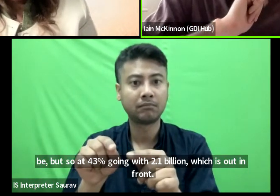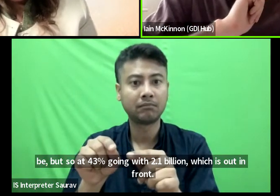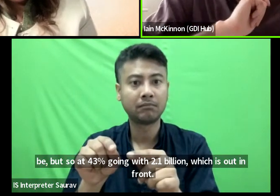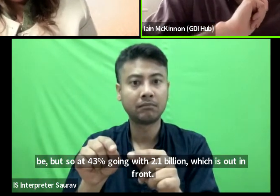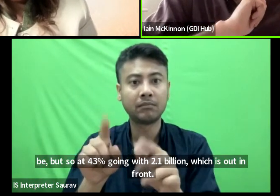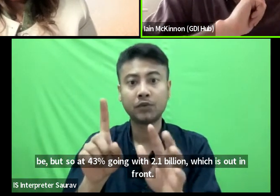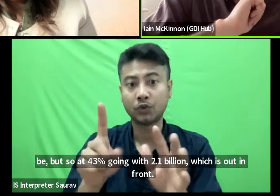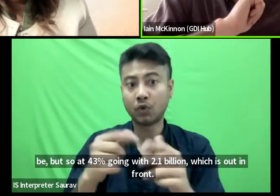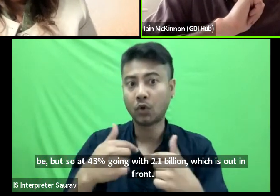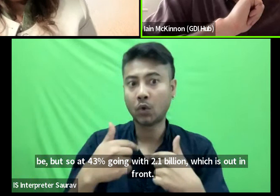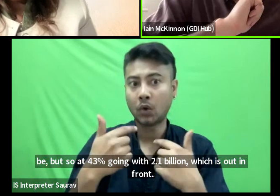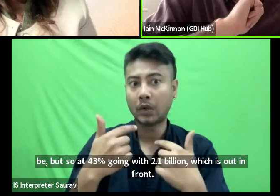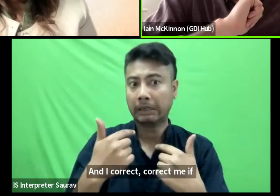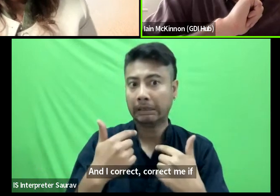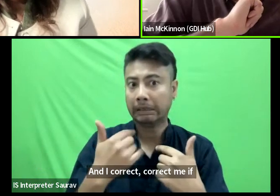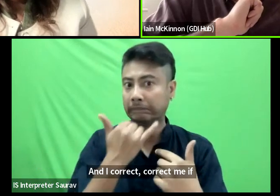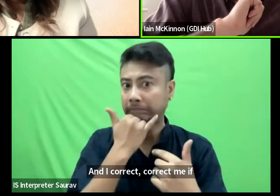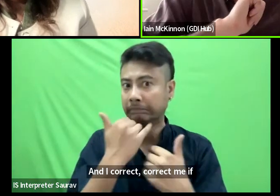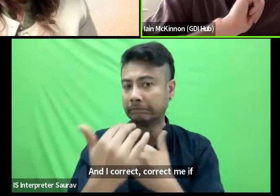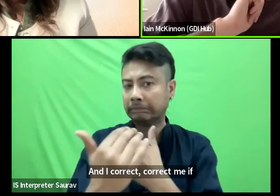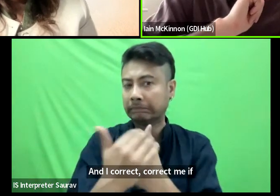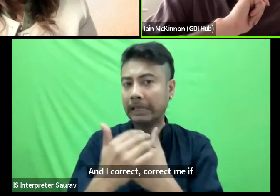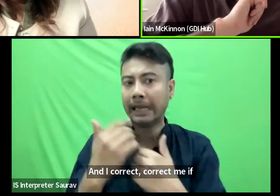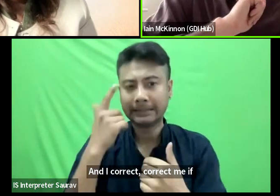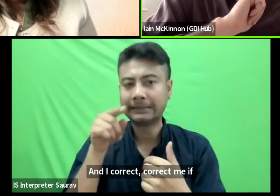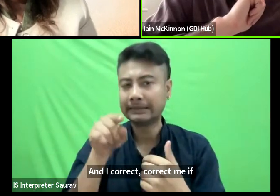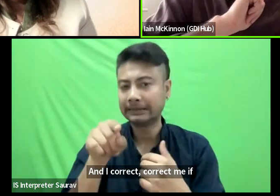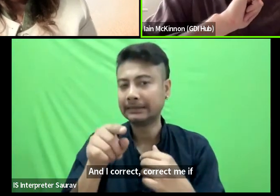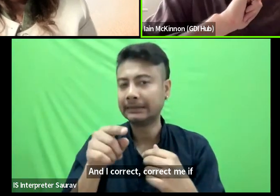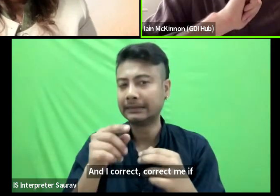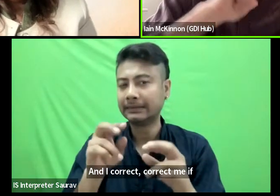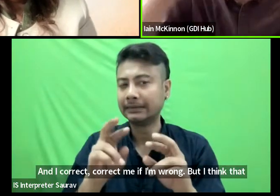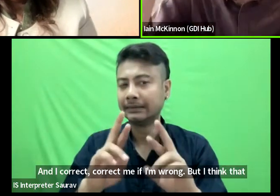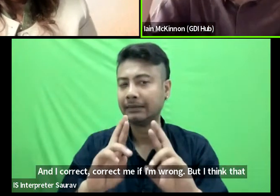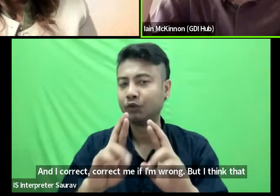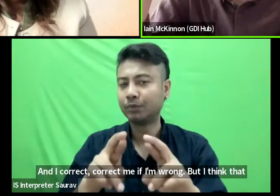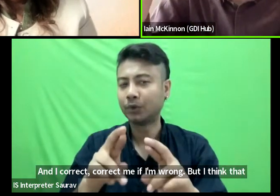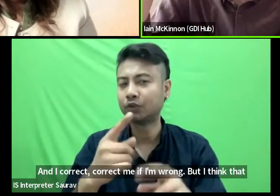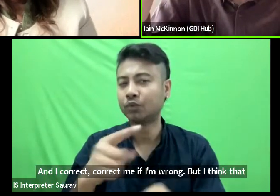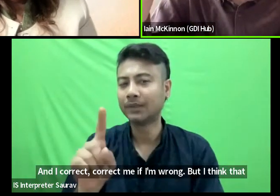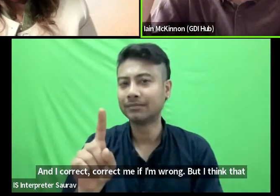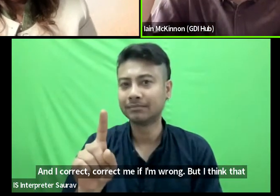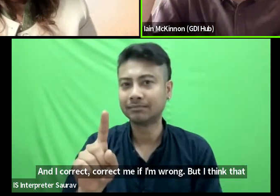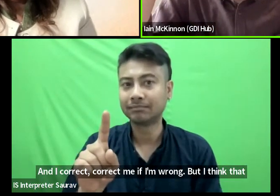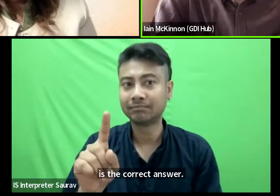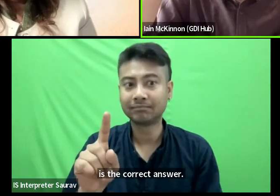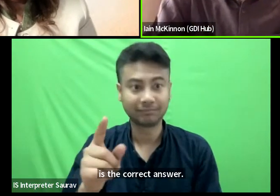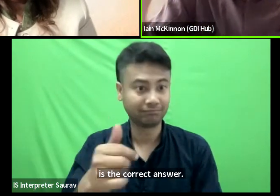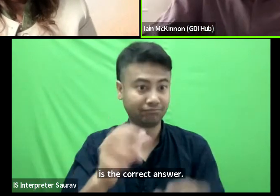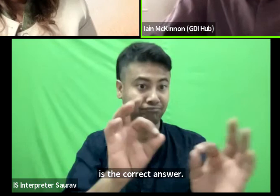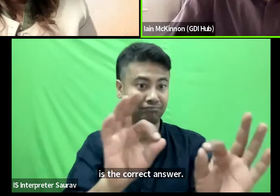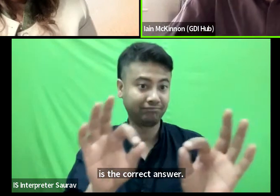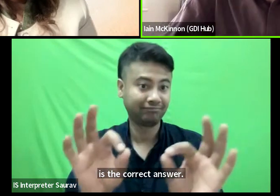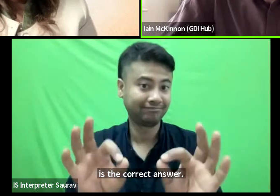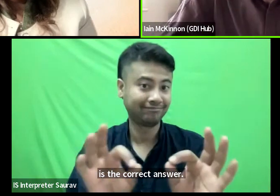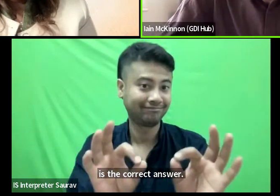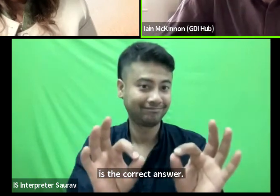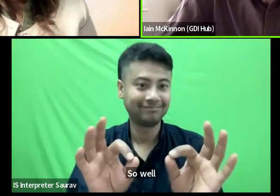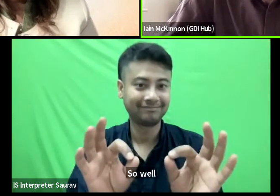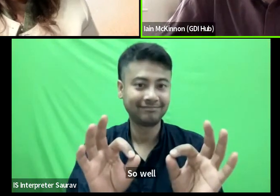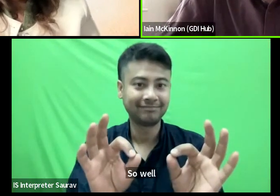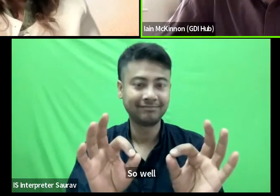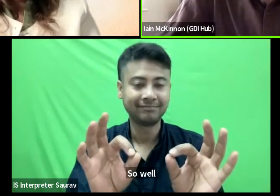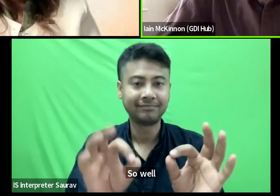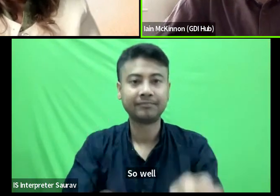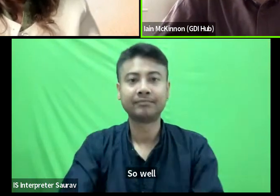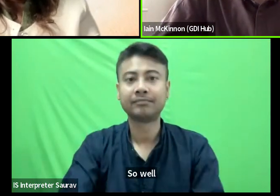correct me if I'm wrong, but I think that is the correct answer. So well done. That's great. Okay, I think what we'll